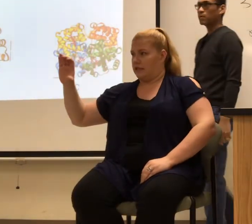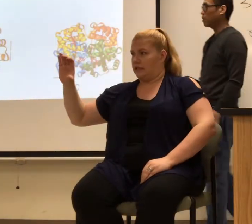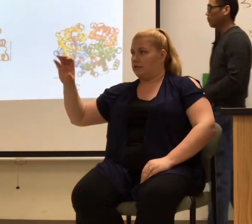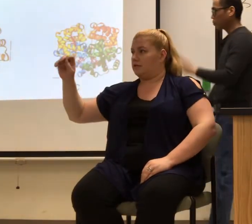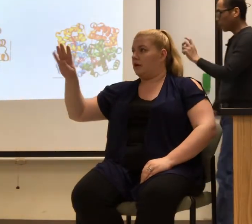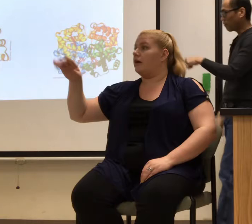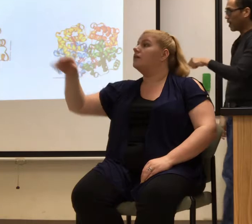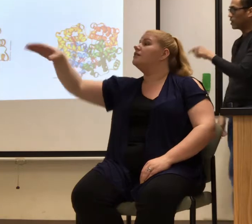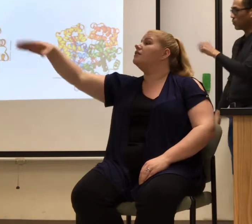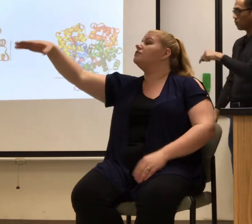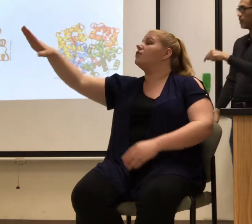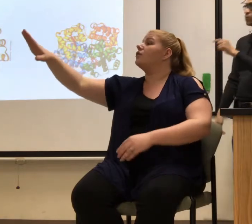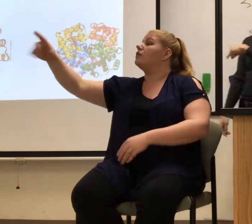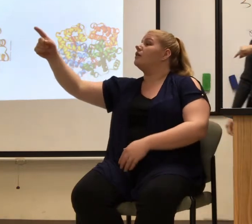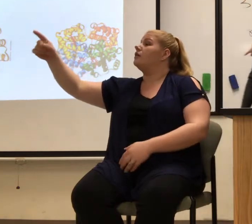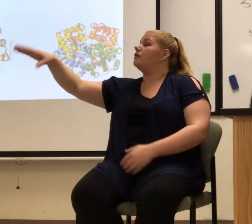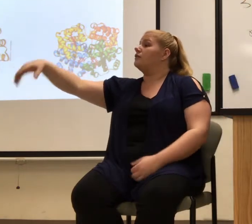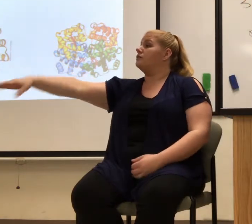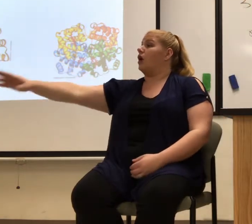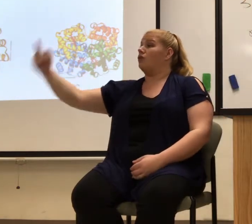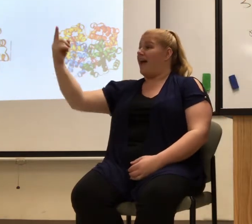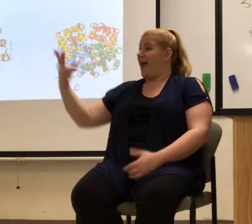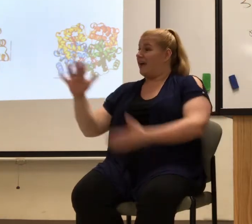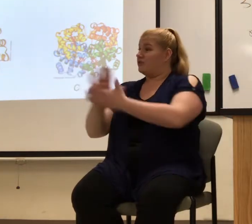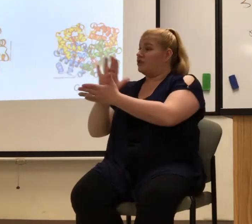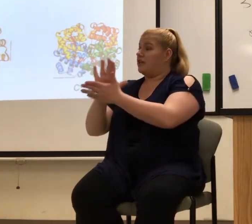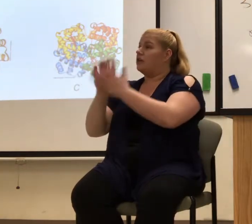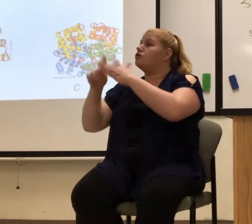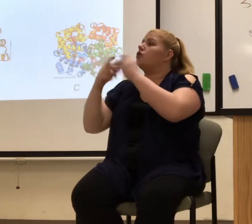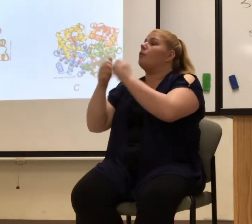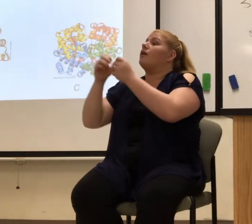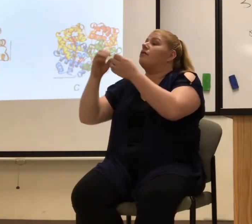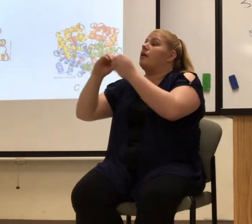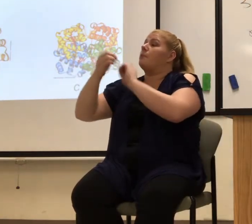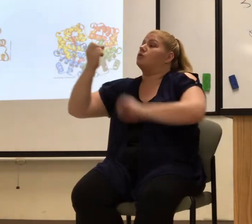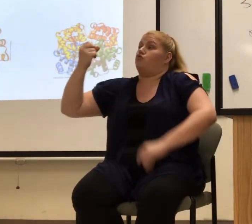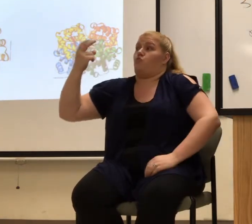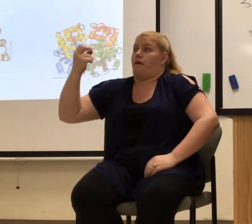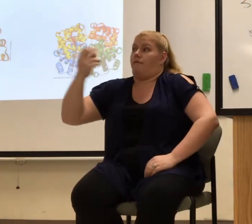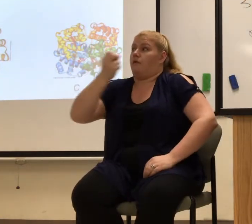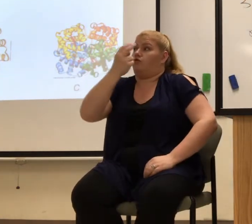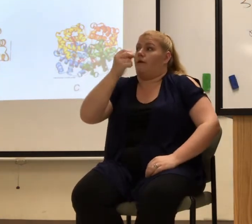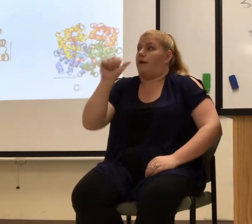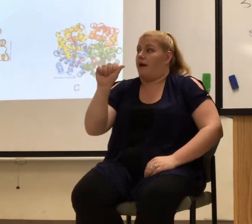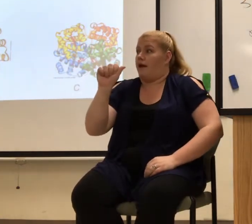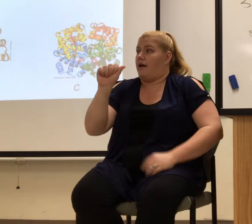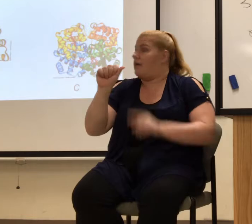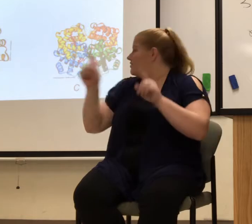structure for 12A, 12B, 12C? Do it on your half sheet now.